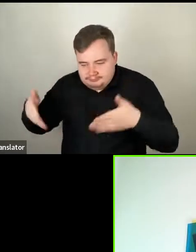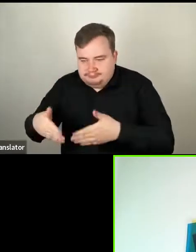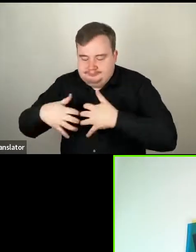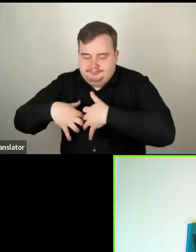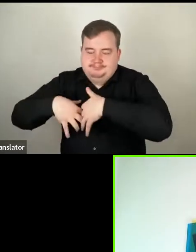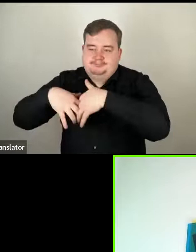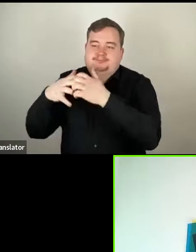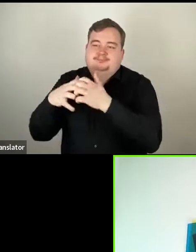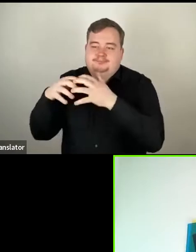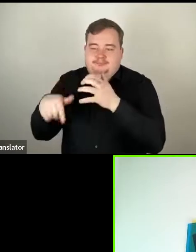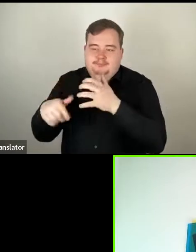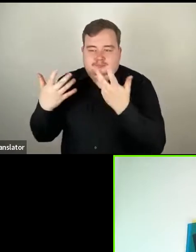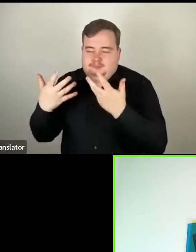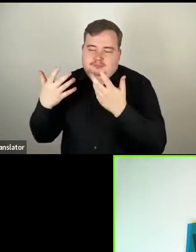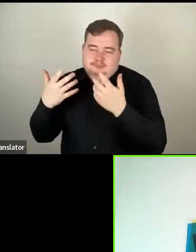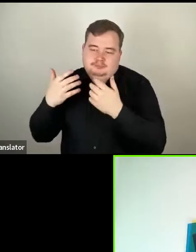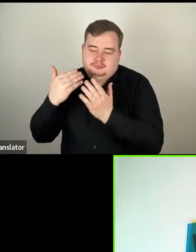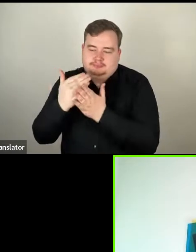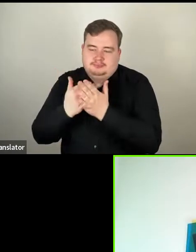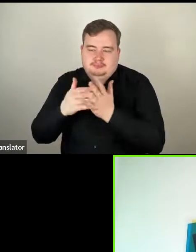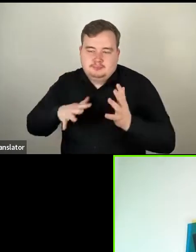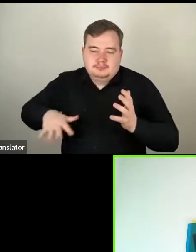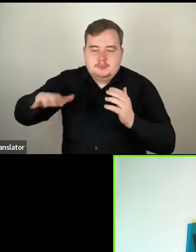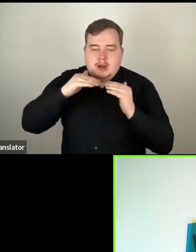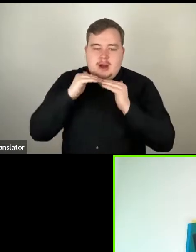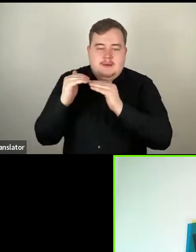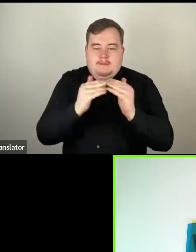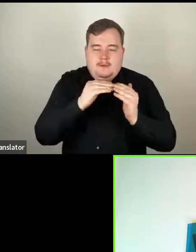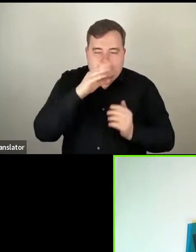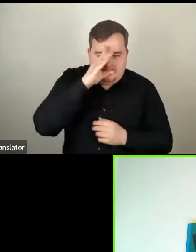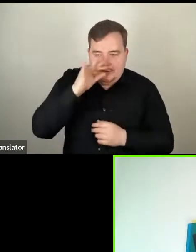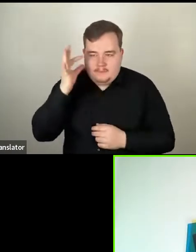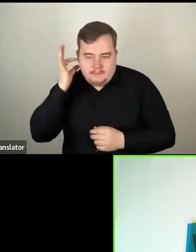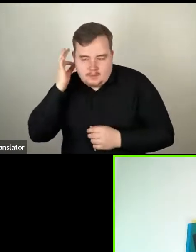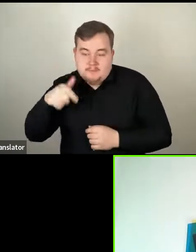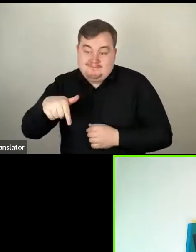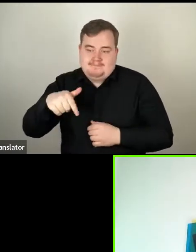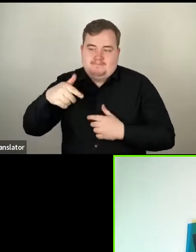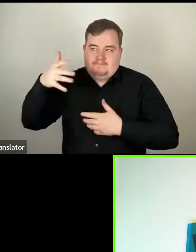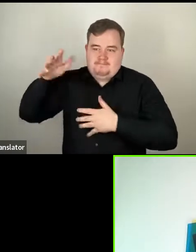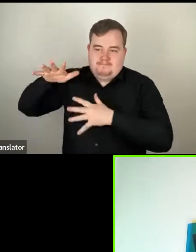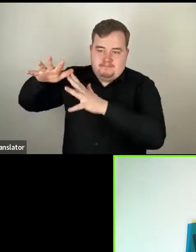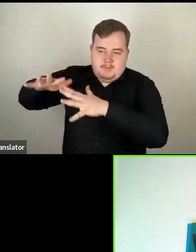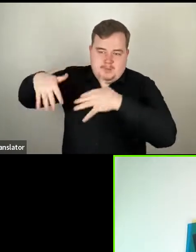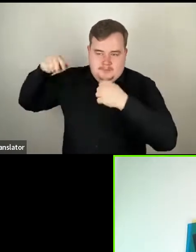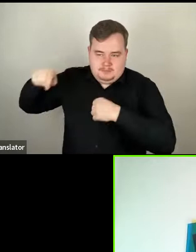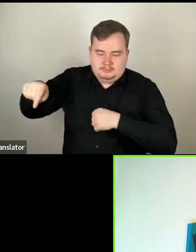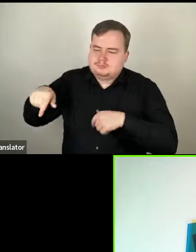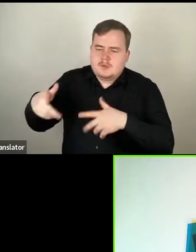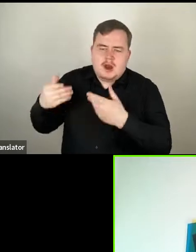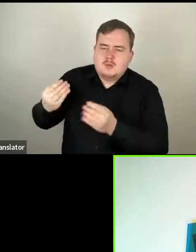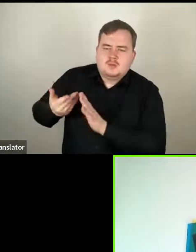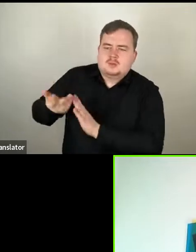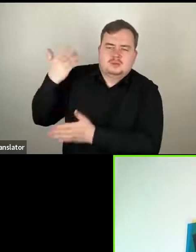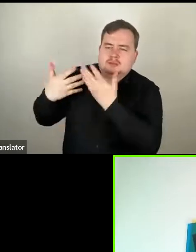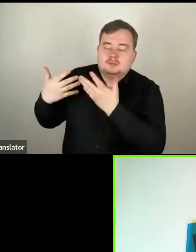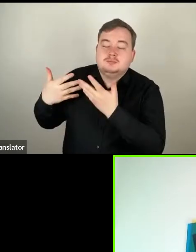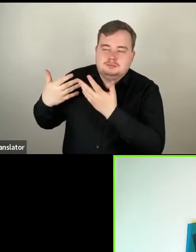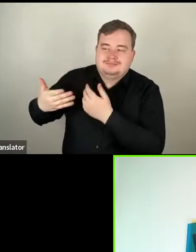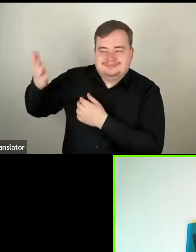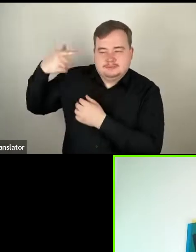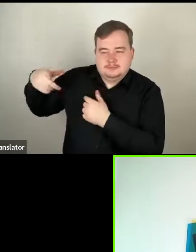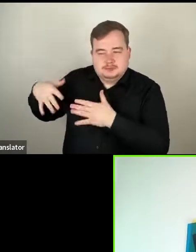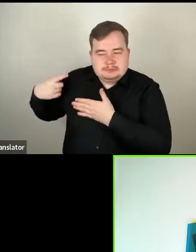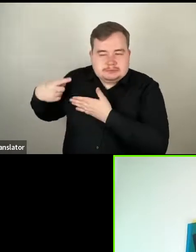Equality in Parliament, aiming to inspire a discussion, but also mid and long-term change in